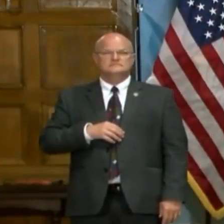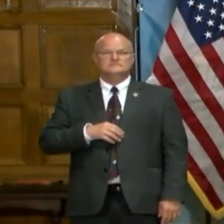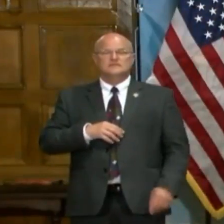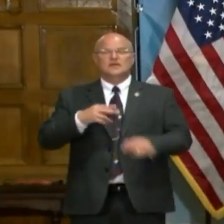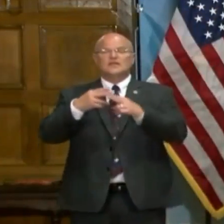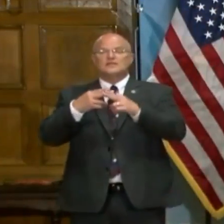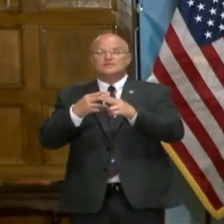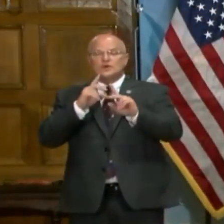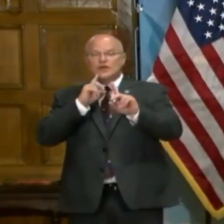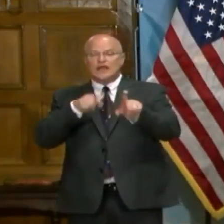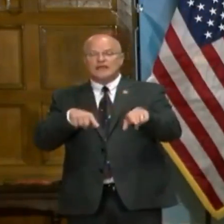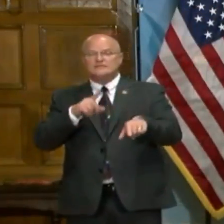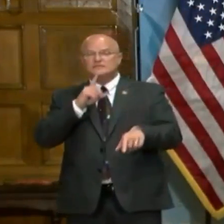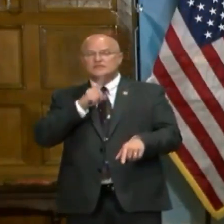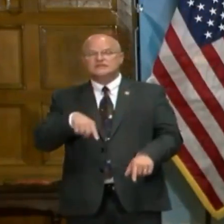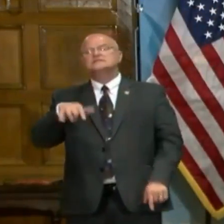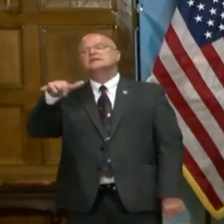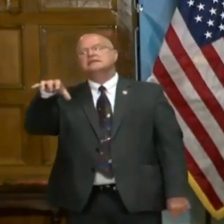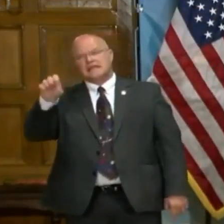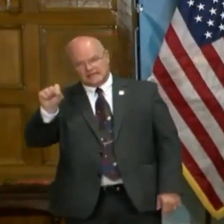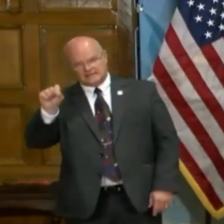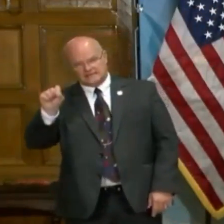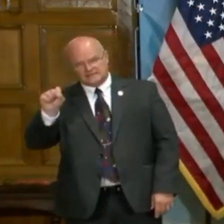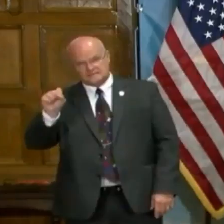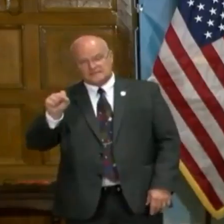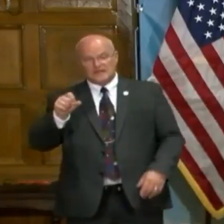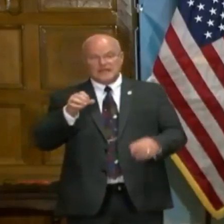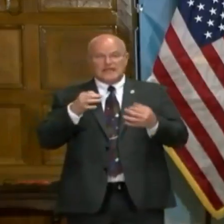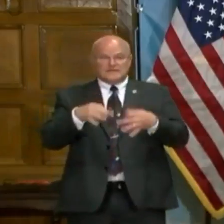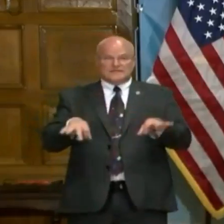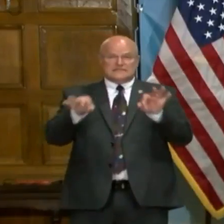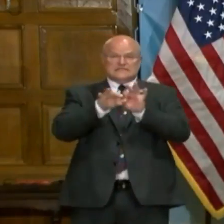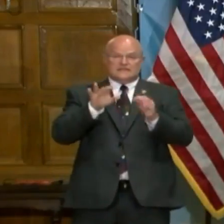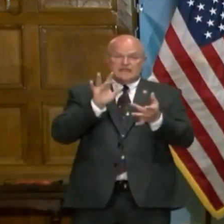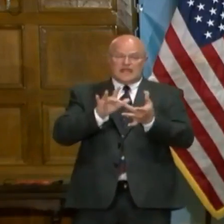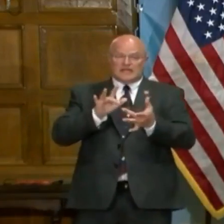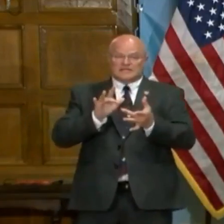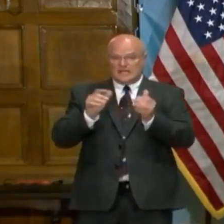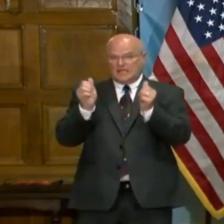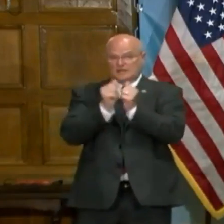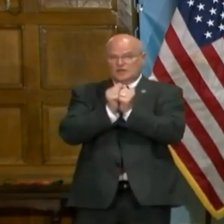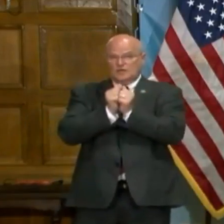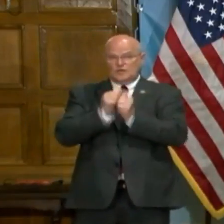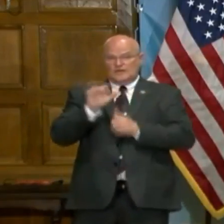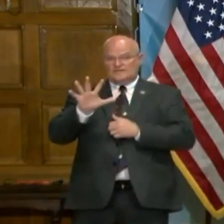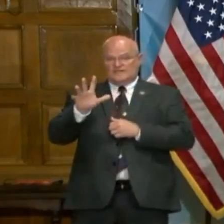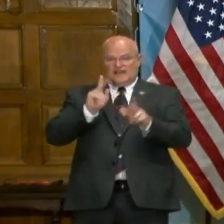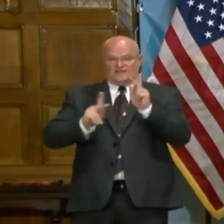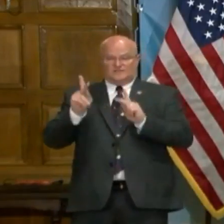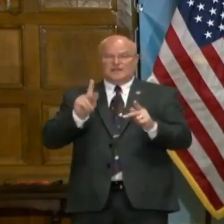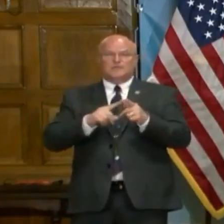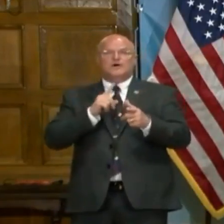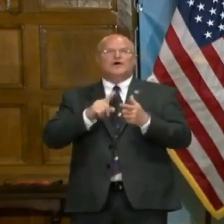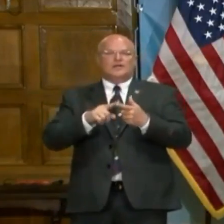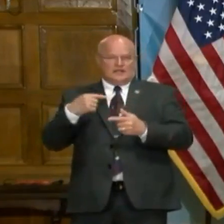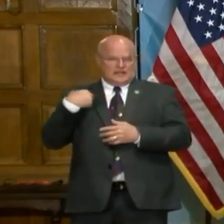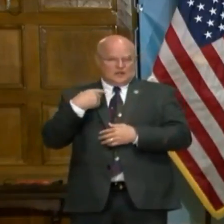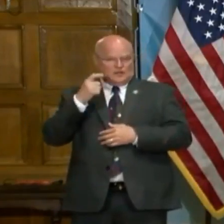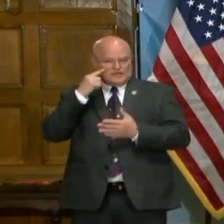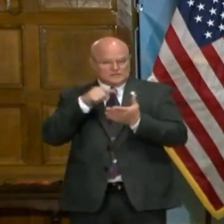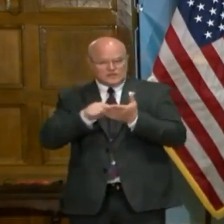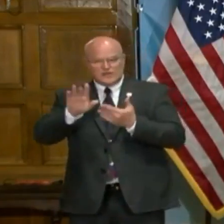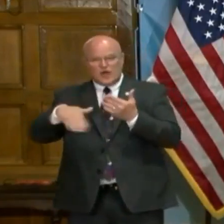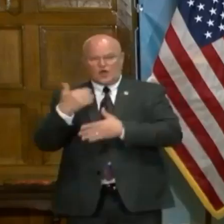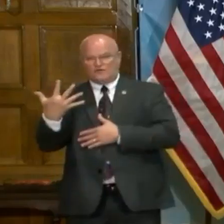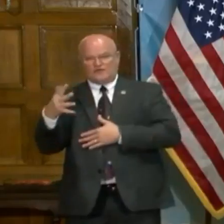The short answer to that is yes. If there was a significant contact with 5 people, then we'd need to track